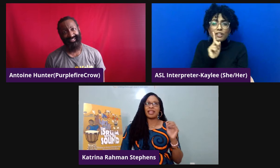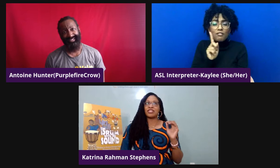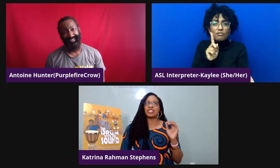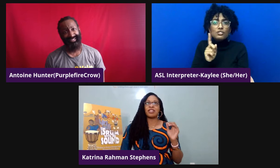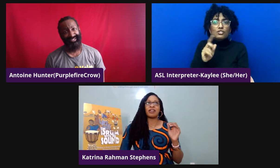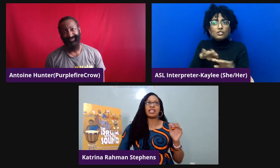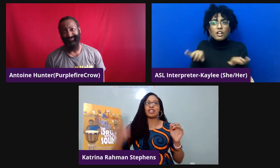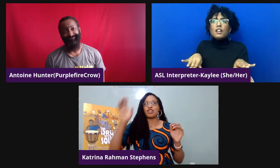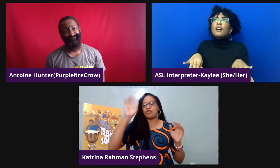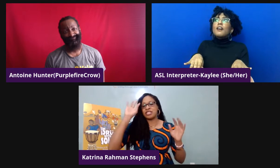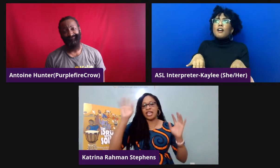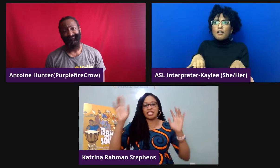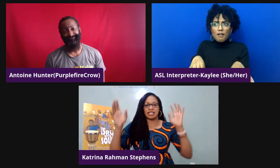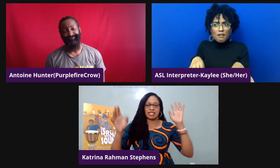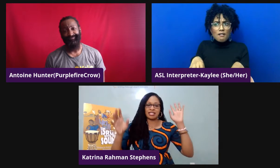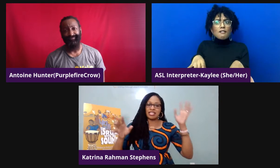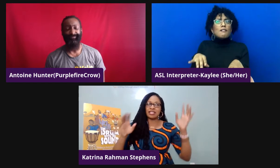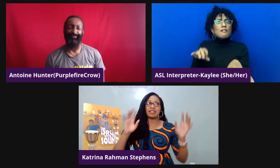home and I just started